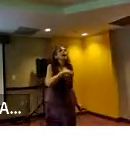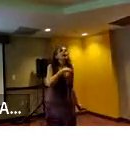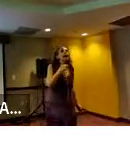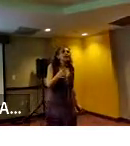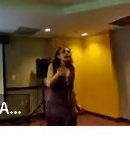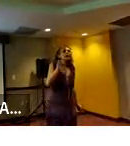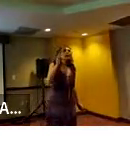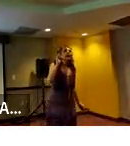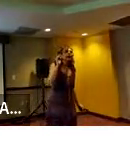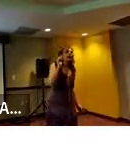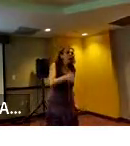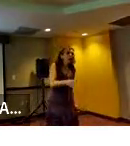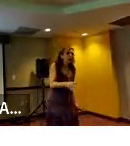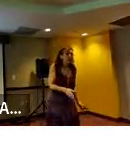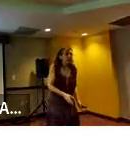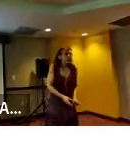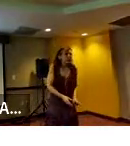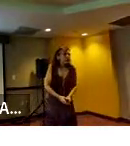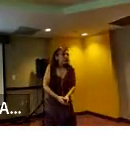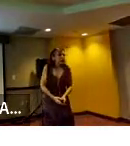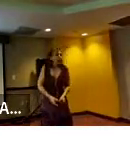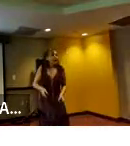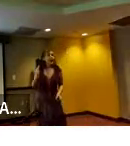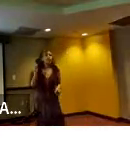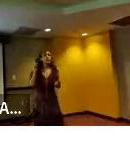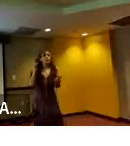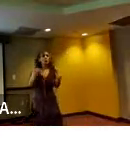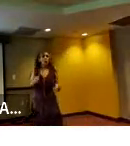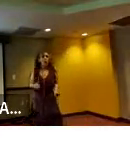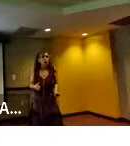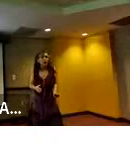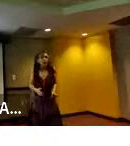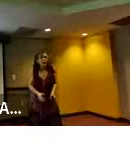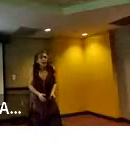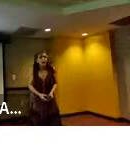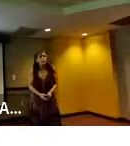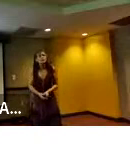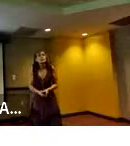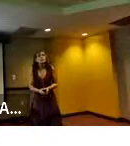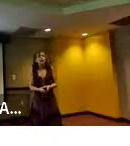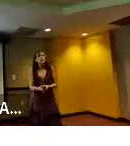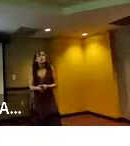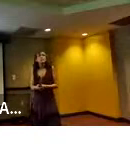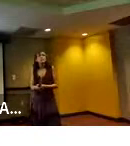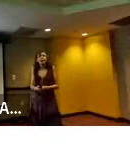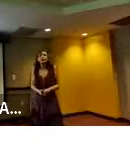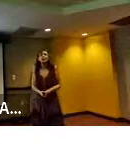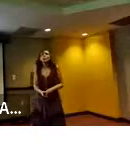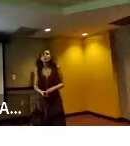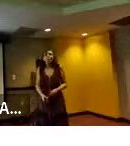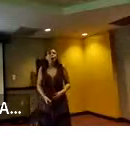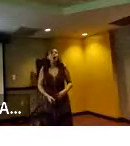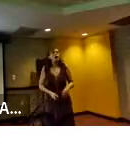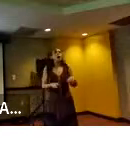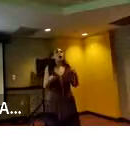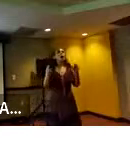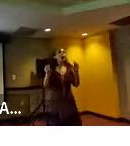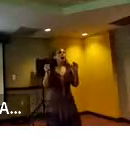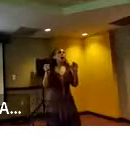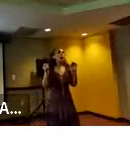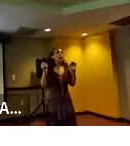be less encumbered by it. And if we work on it together, we can become much